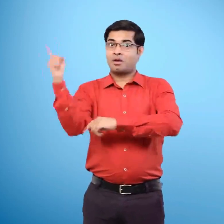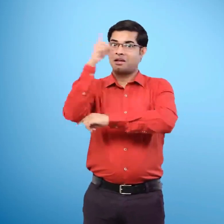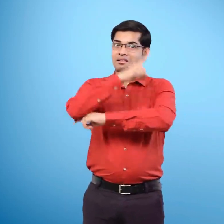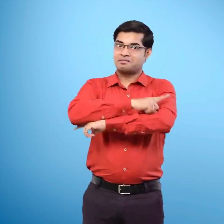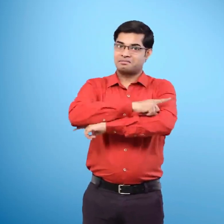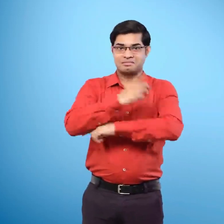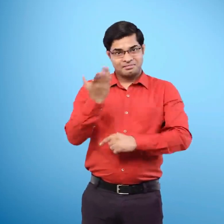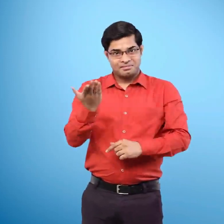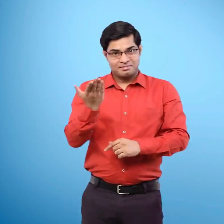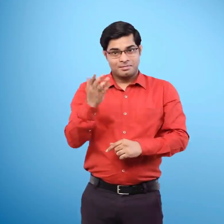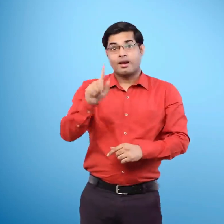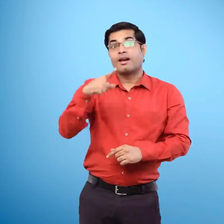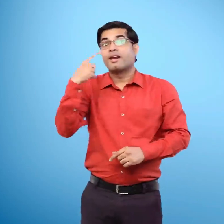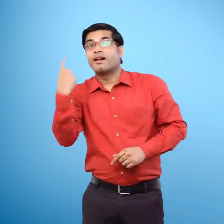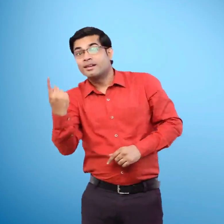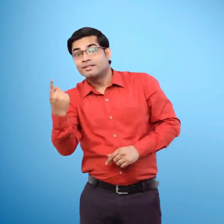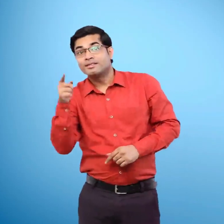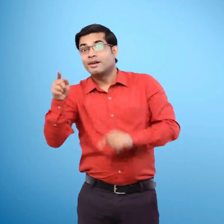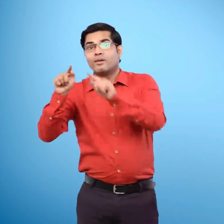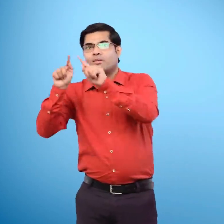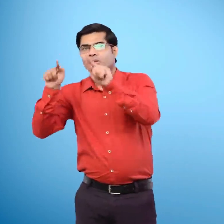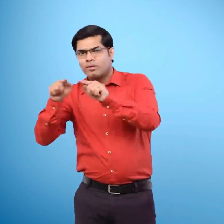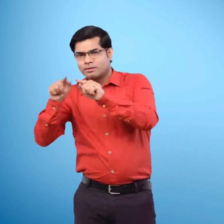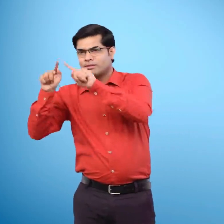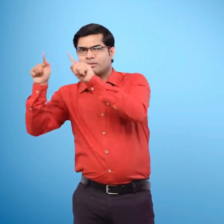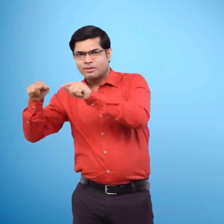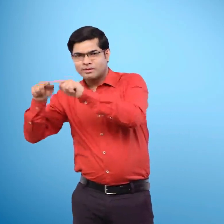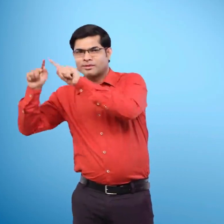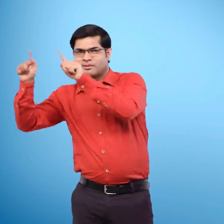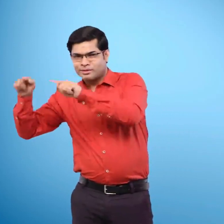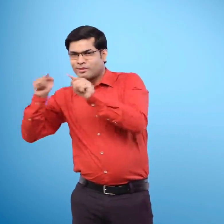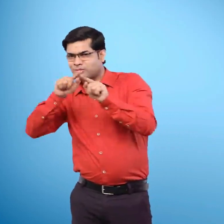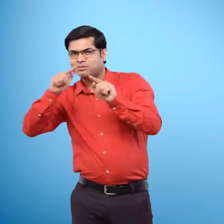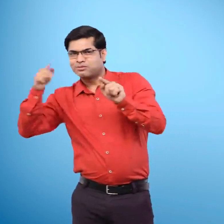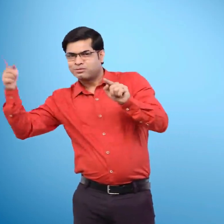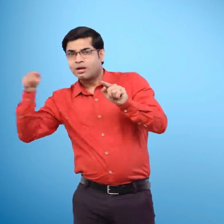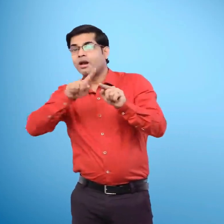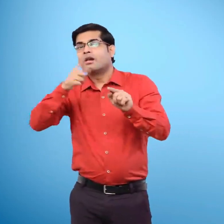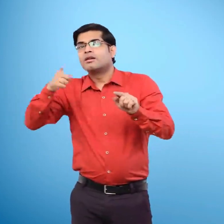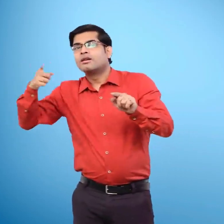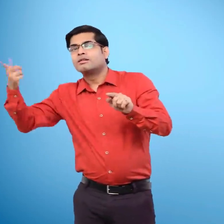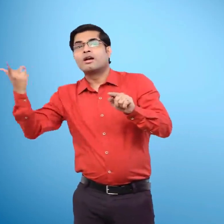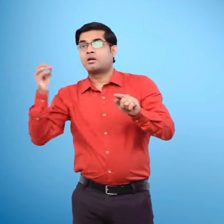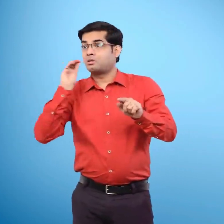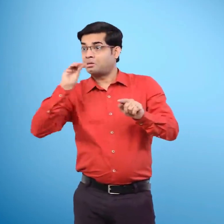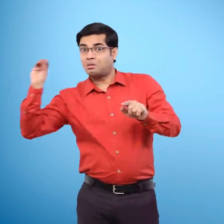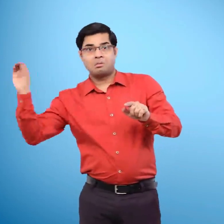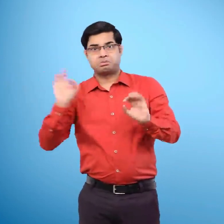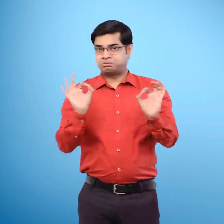Day. Box 4, 5, 6, 7 and 8 are kept blank.